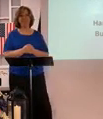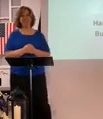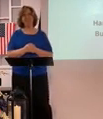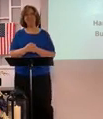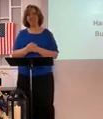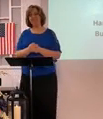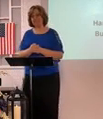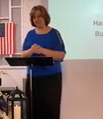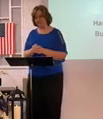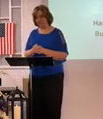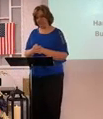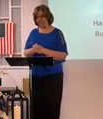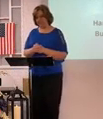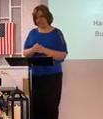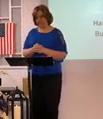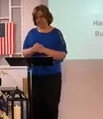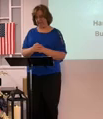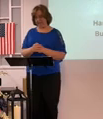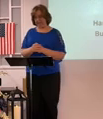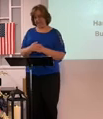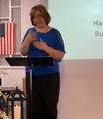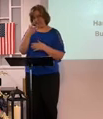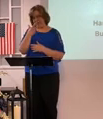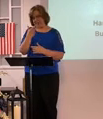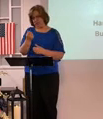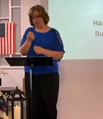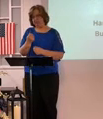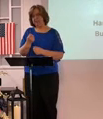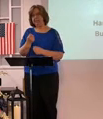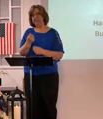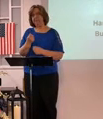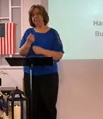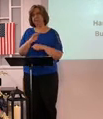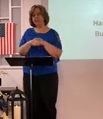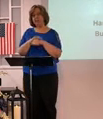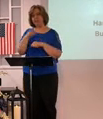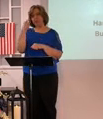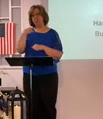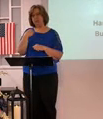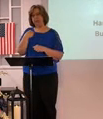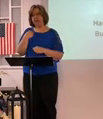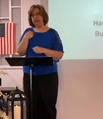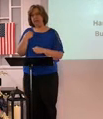And it's going to be an interesting moment for me because I'm going to